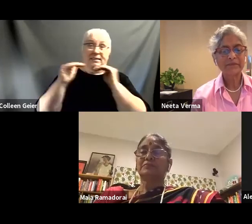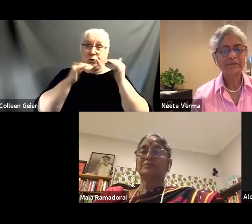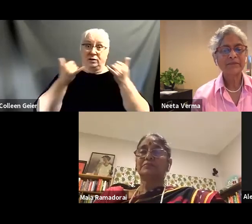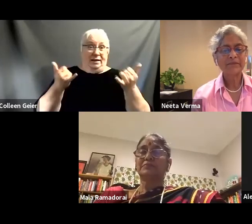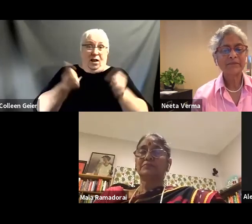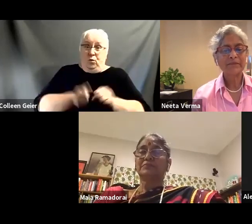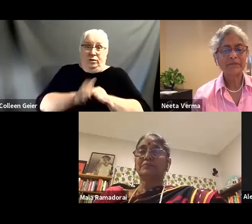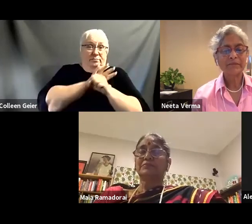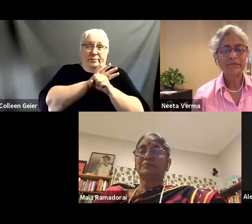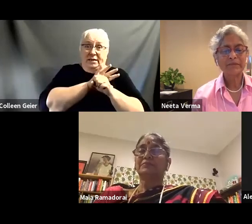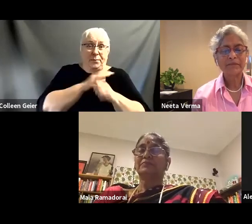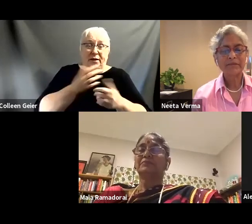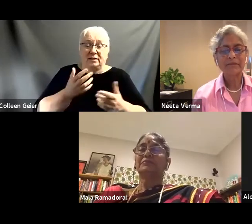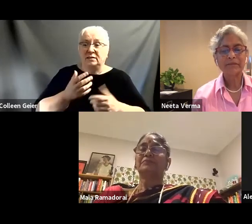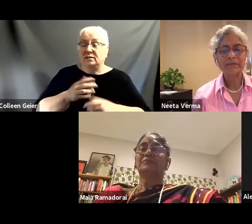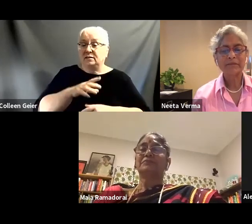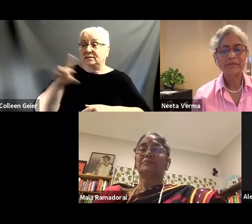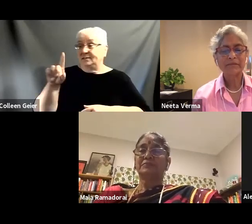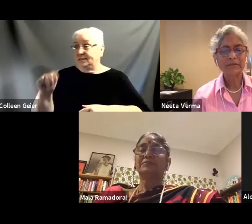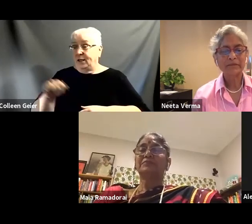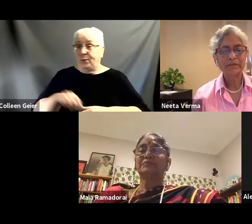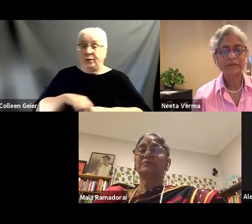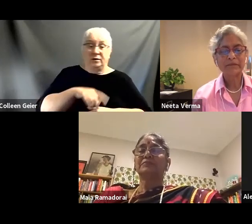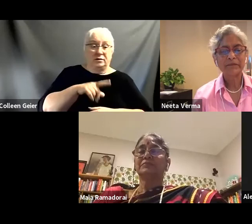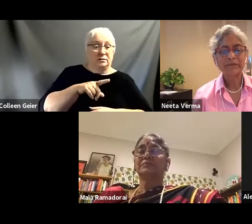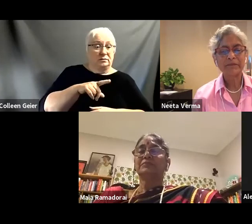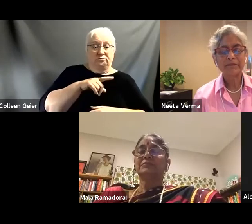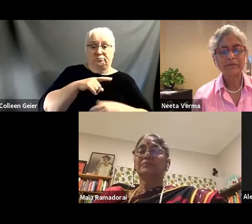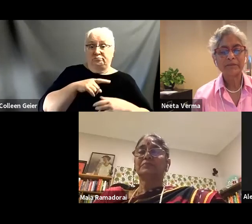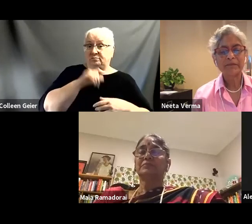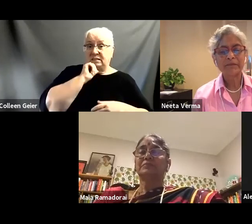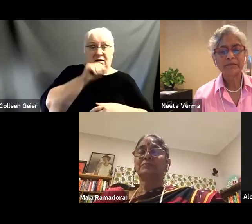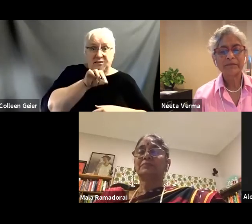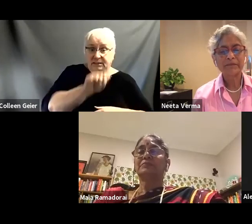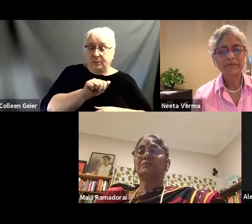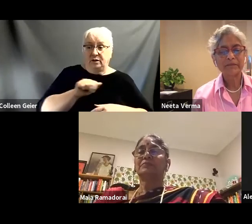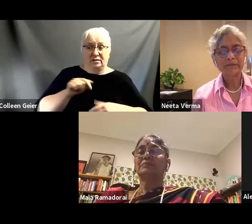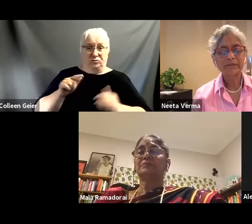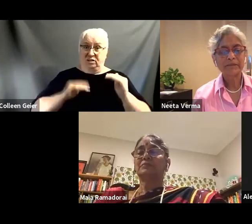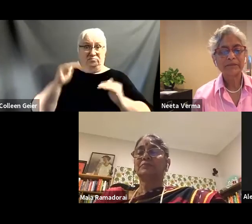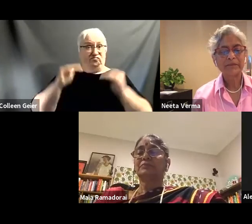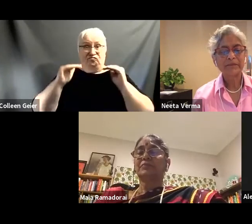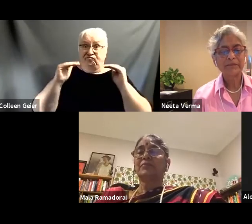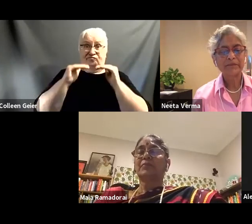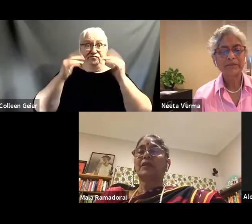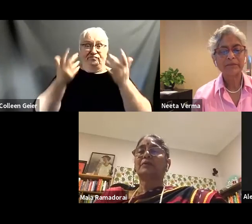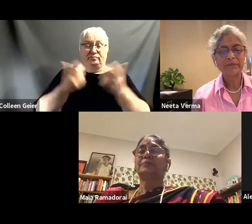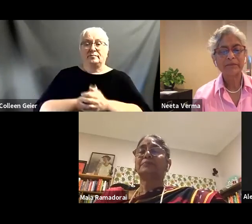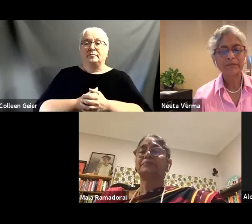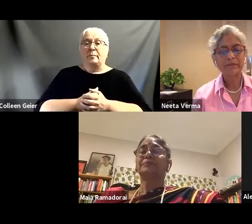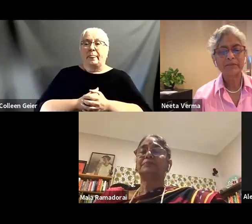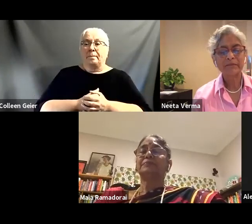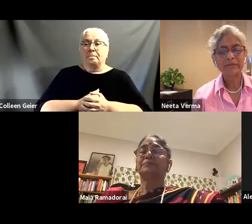who are disabled and those who are non-disabled. Going back to the challenge or the